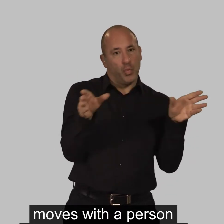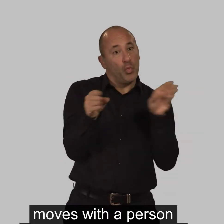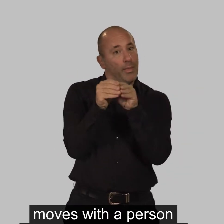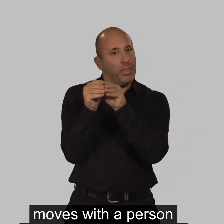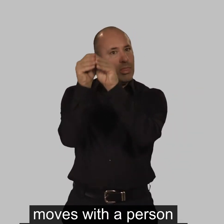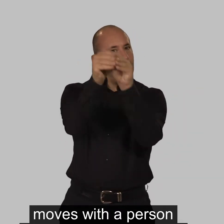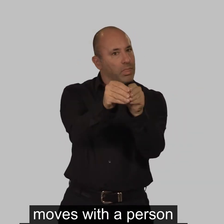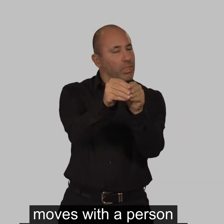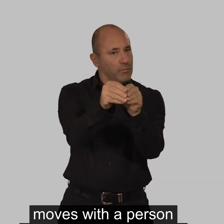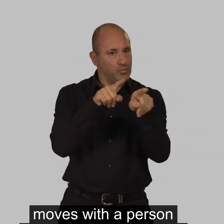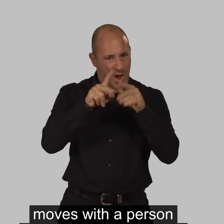jobs.